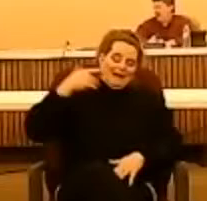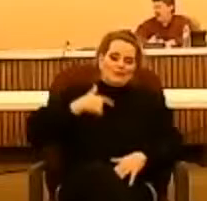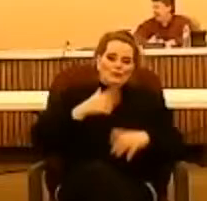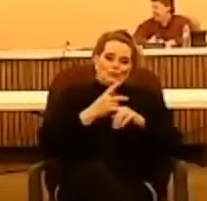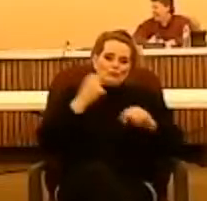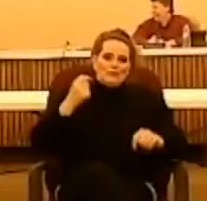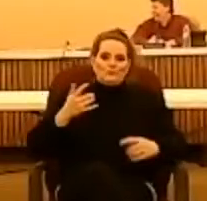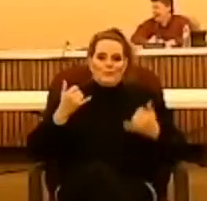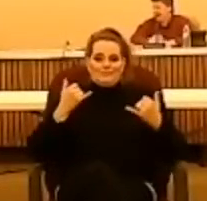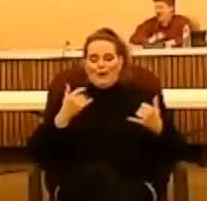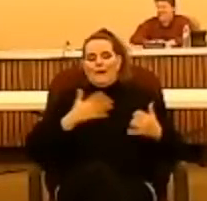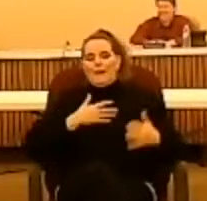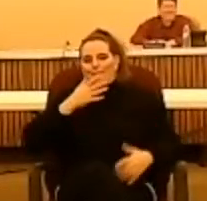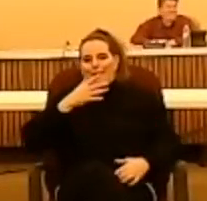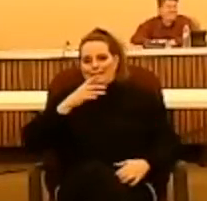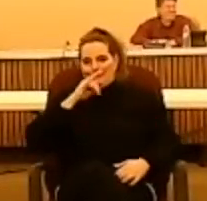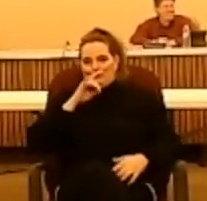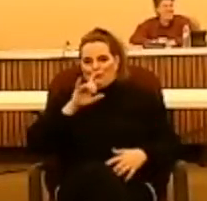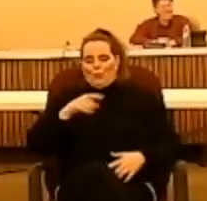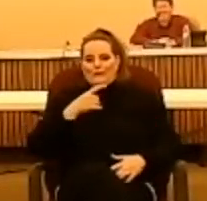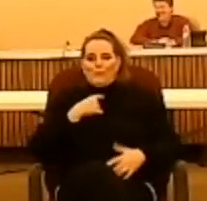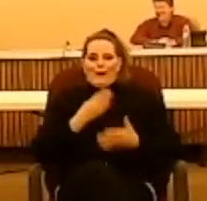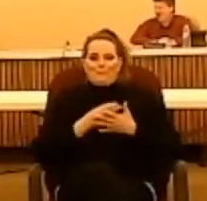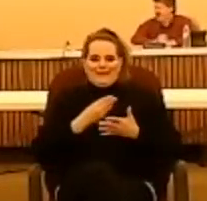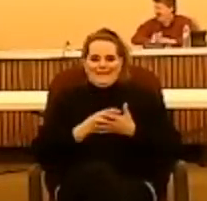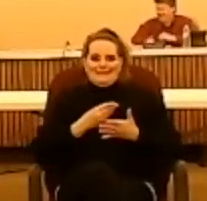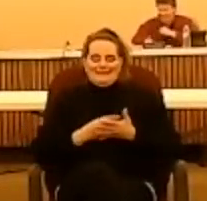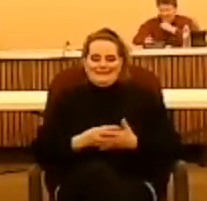is cash. So.